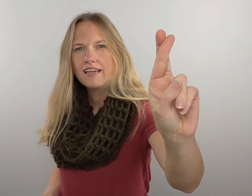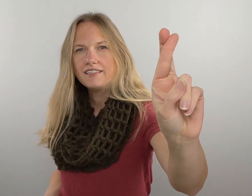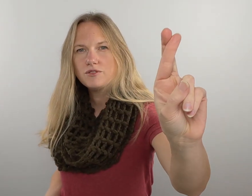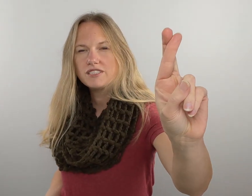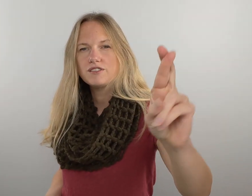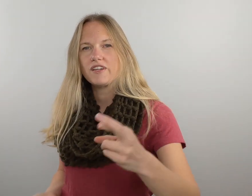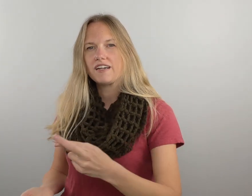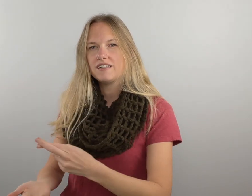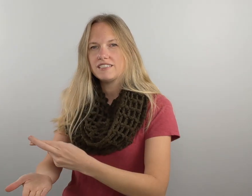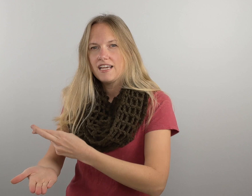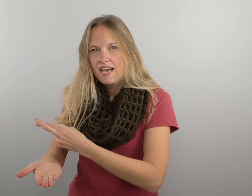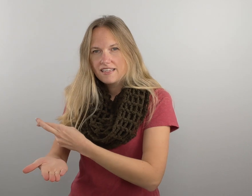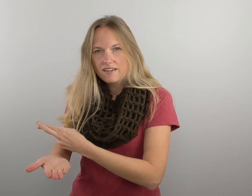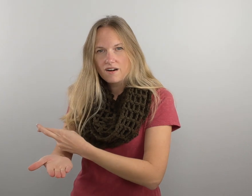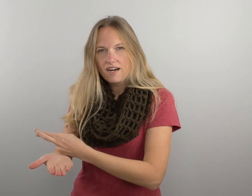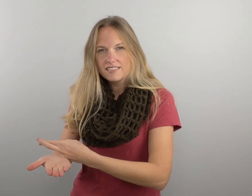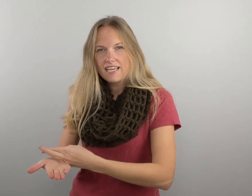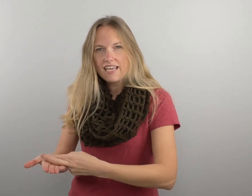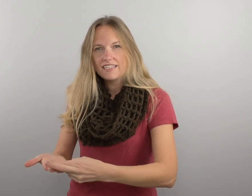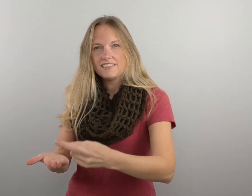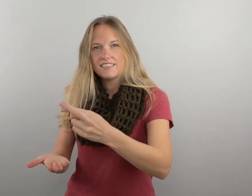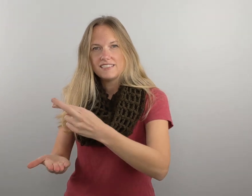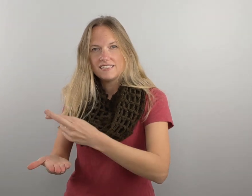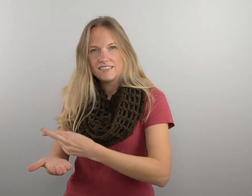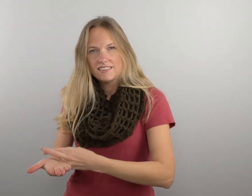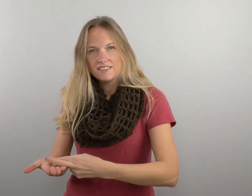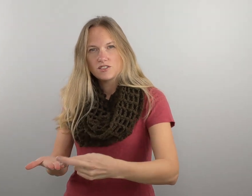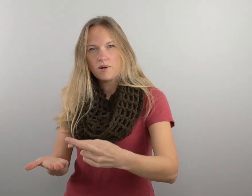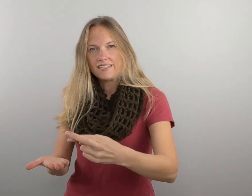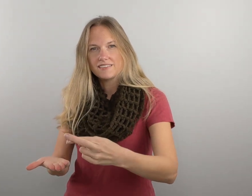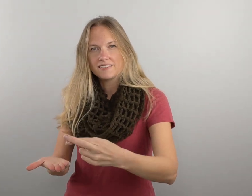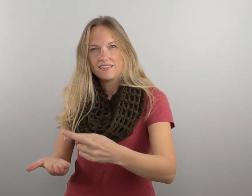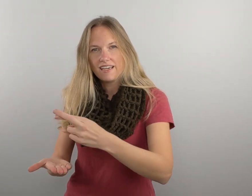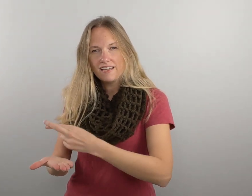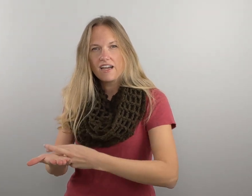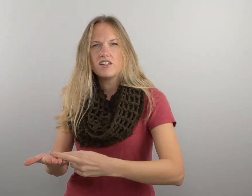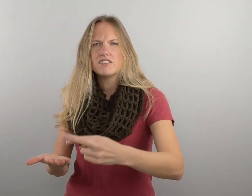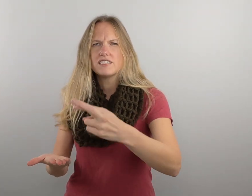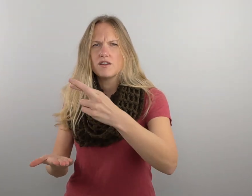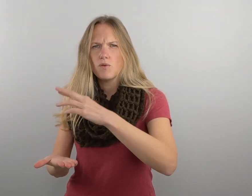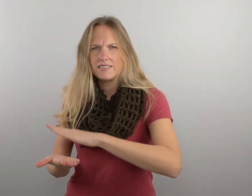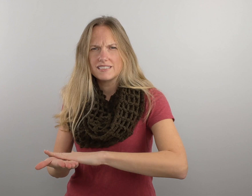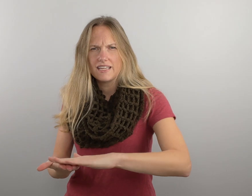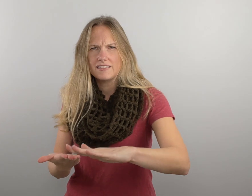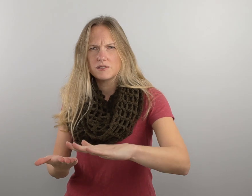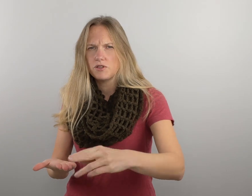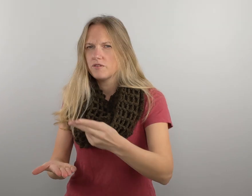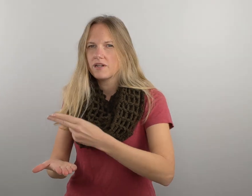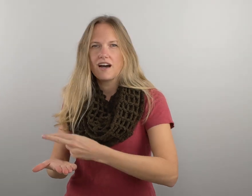okay? Twist those fingers, and then across the hand, twice, okay? I've also seen it once and then smooth, but I've